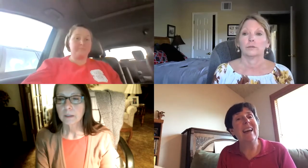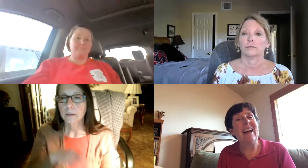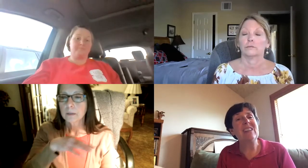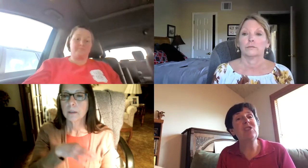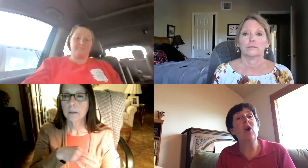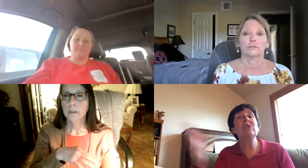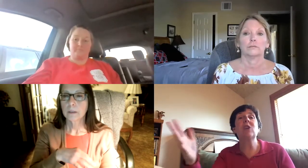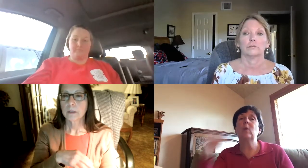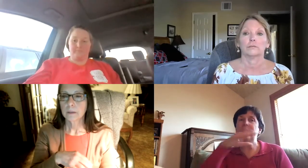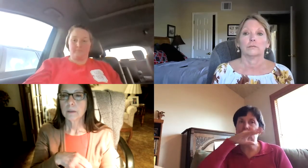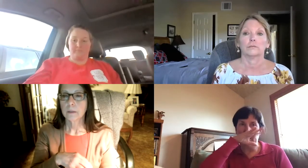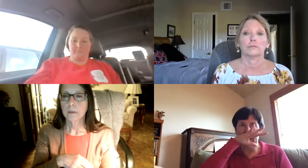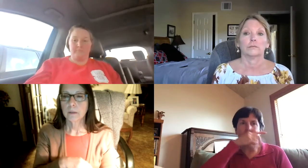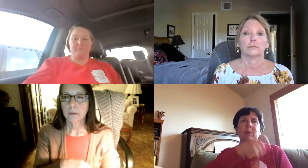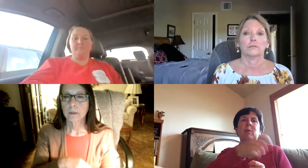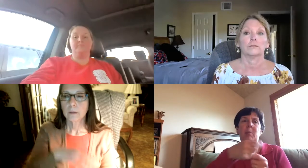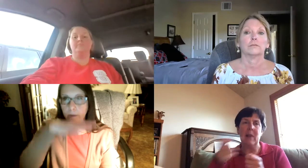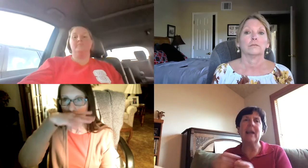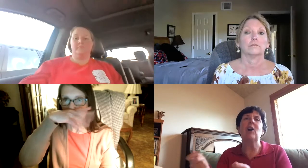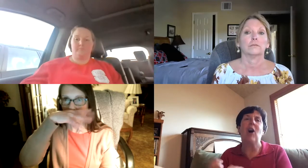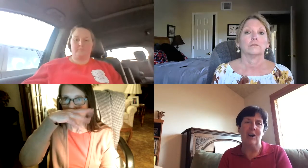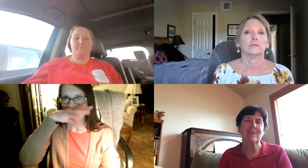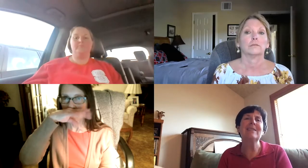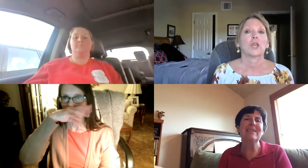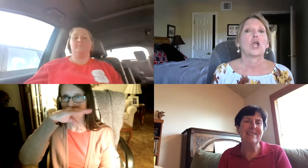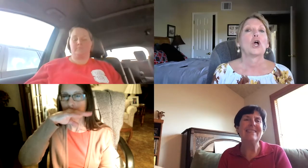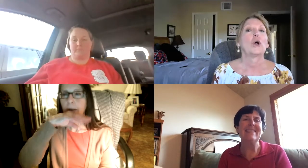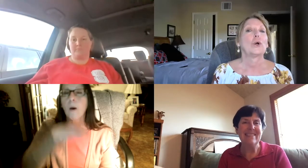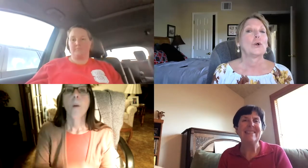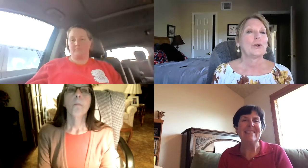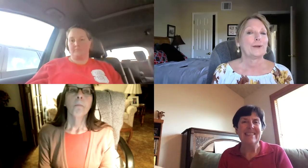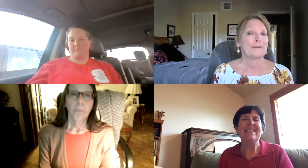Like so-and-so was cheating when we were playing cards.